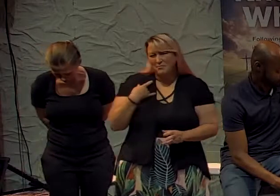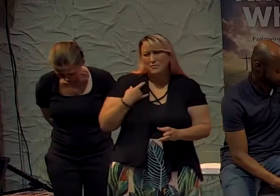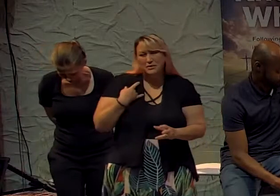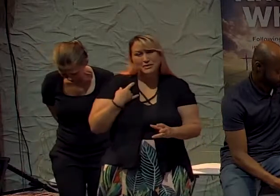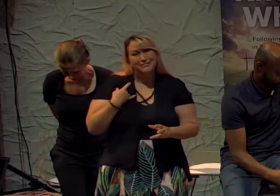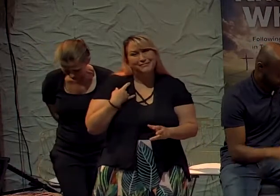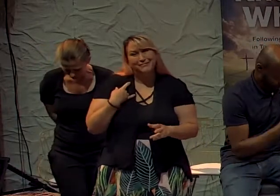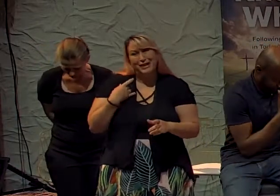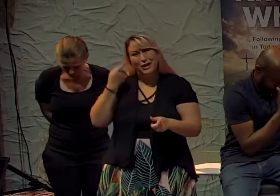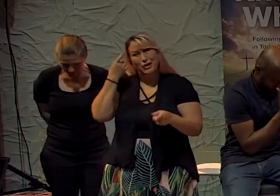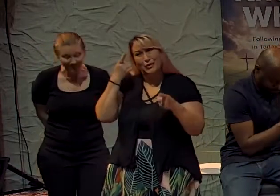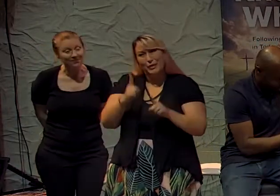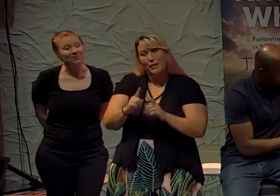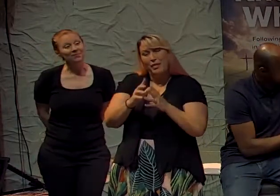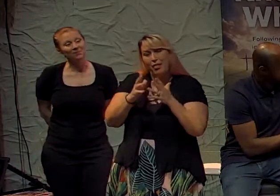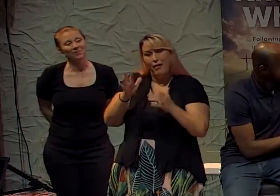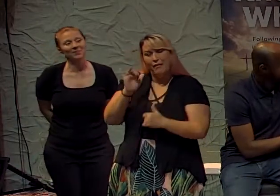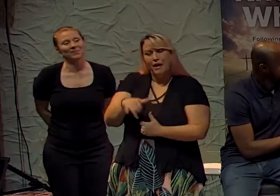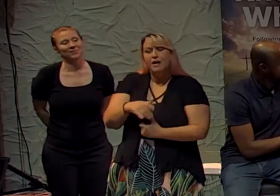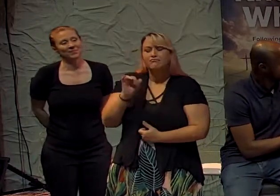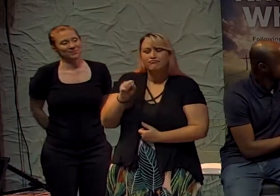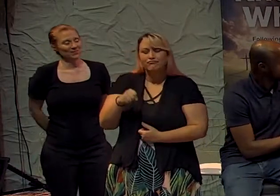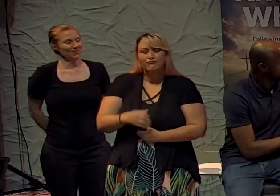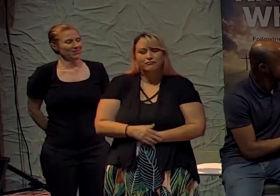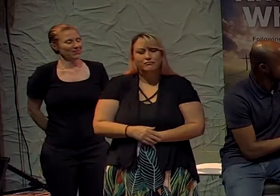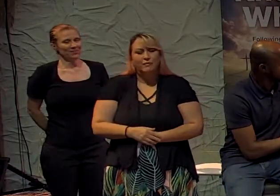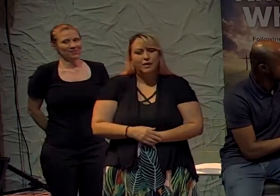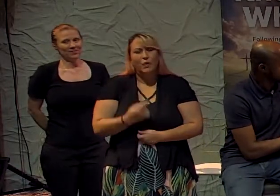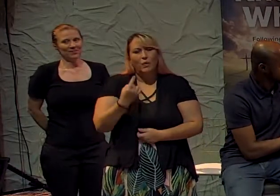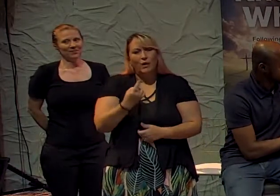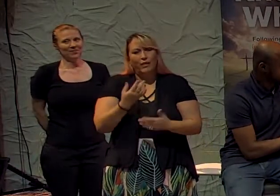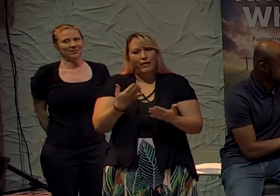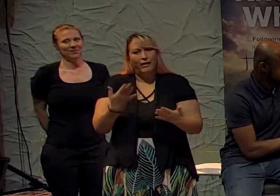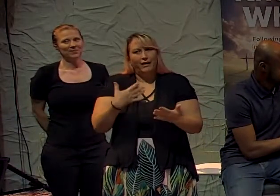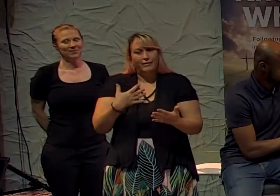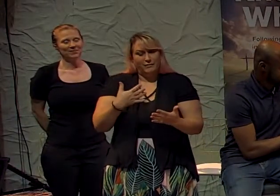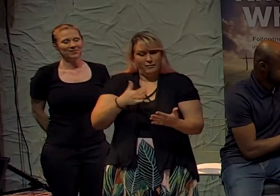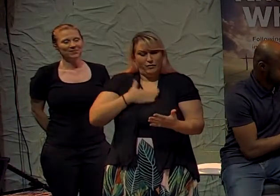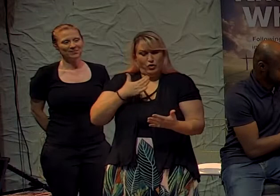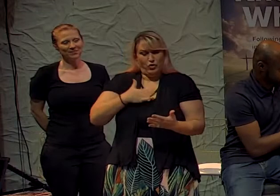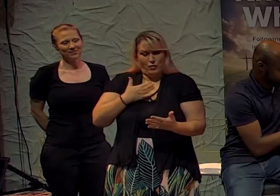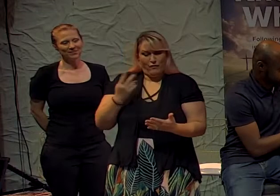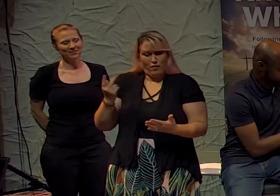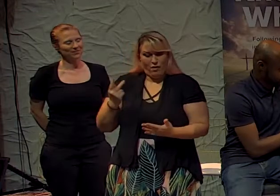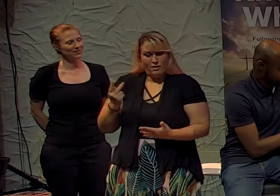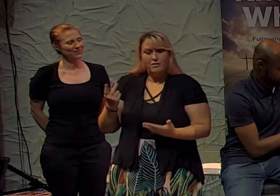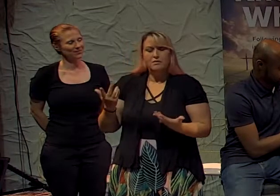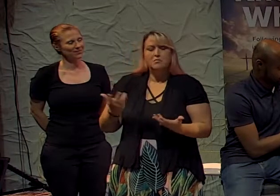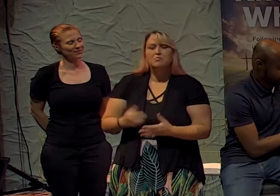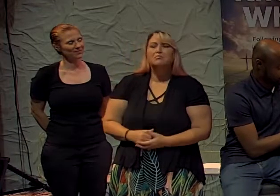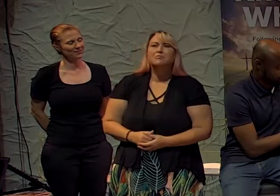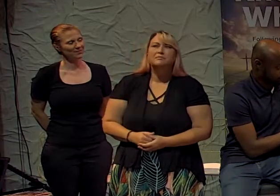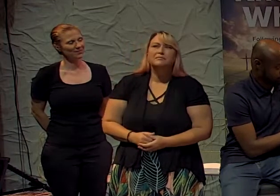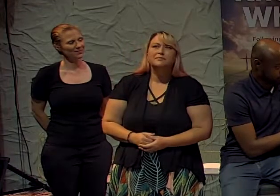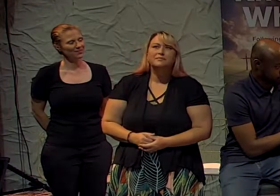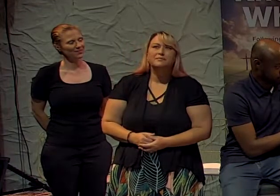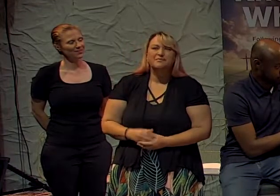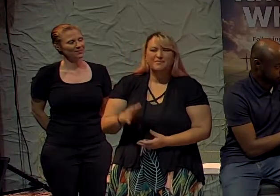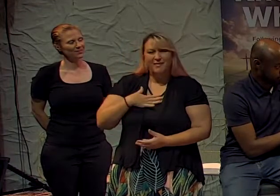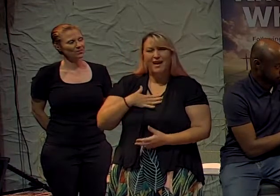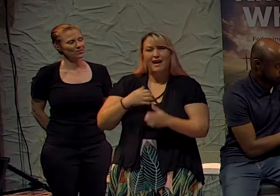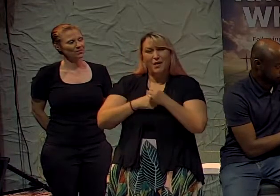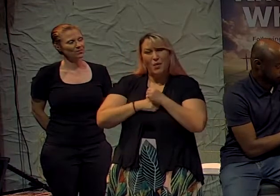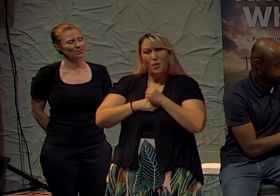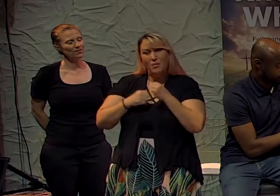a lot of these things, but for sure, one of the things that has brought us joy, I think, is that openness